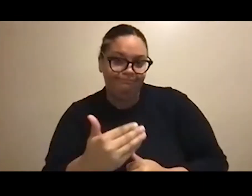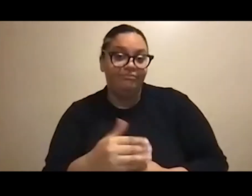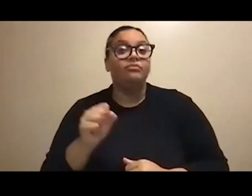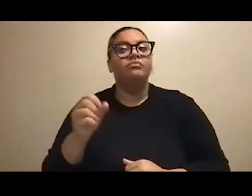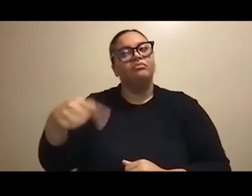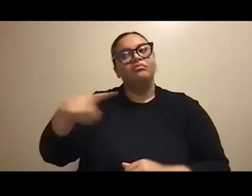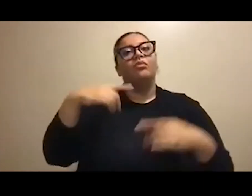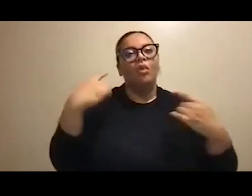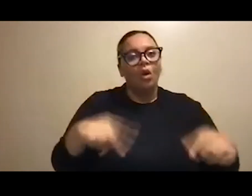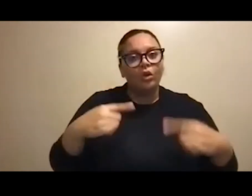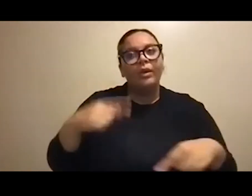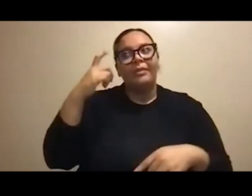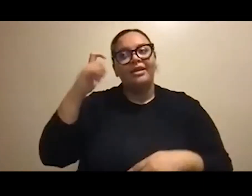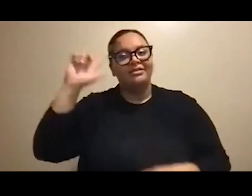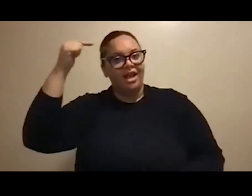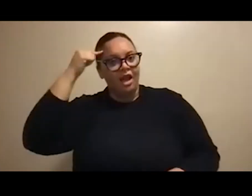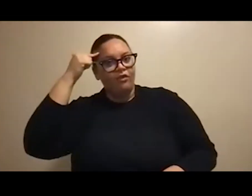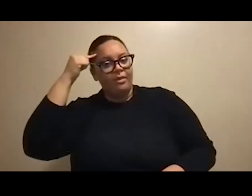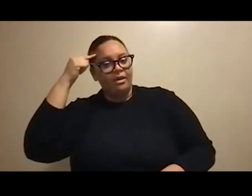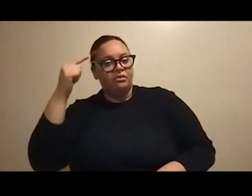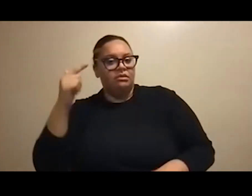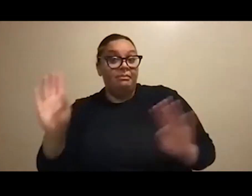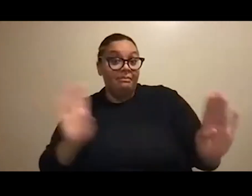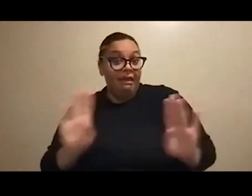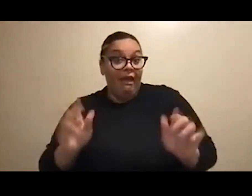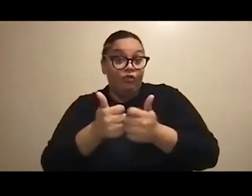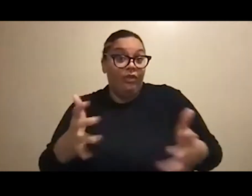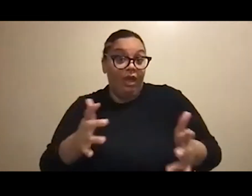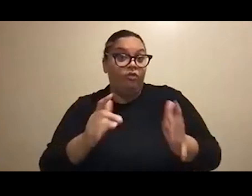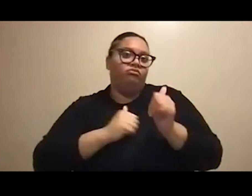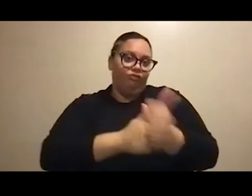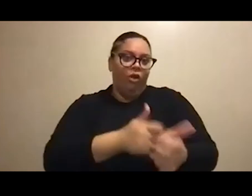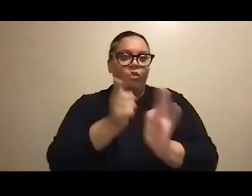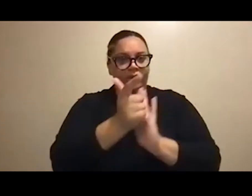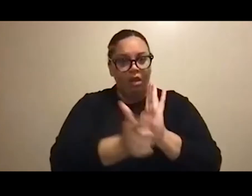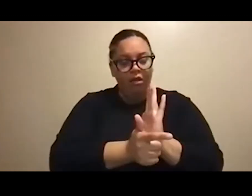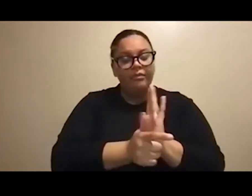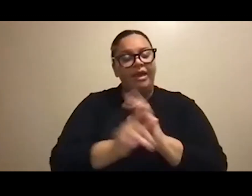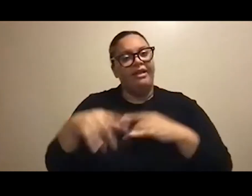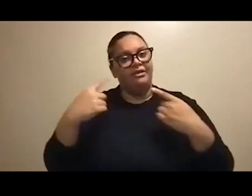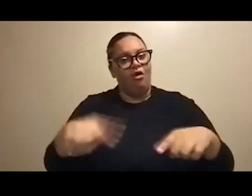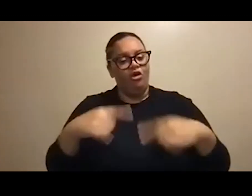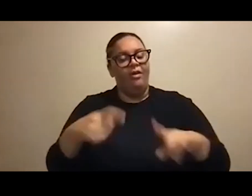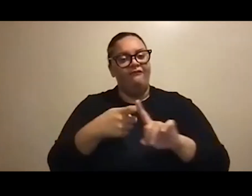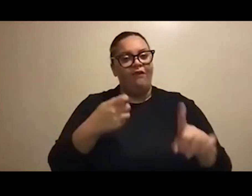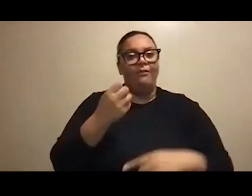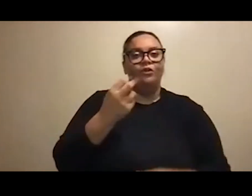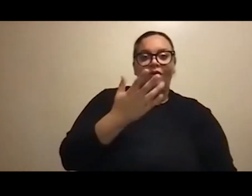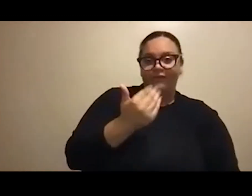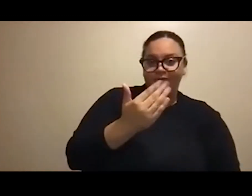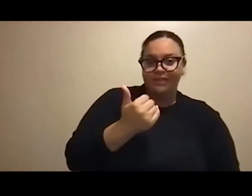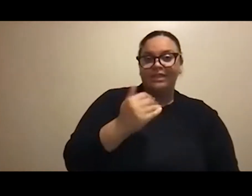was acting arbitrarily. There's that word that goes all the way back to 1215 and Magna Carta,